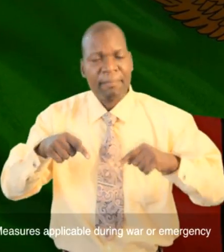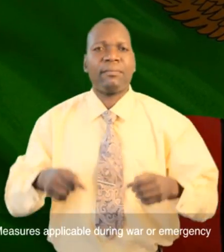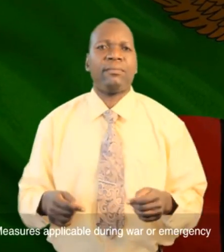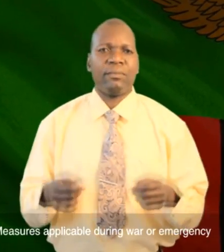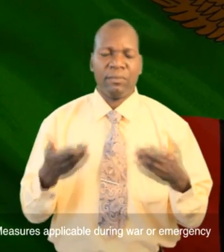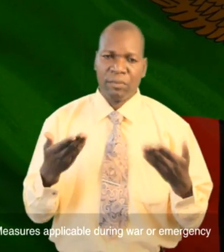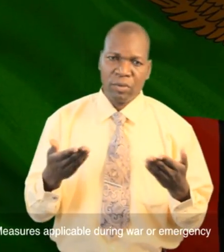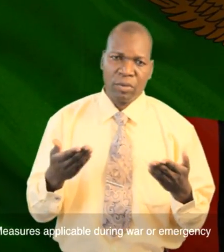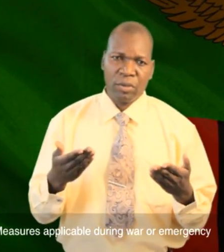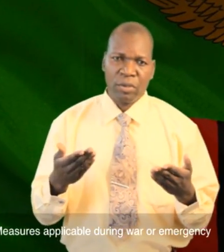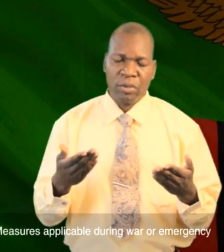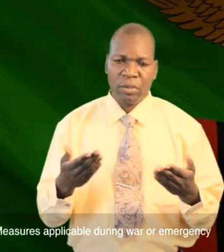during war or emergency.